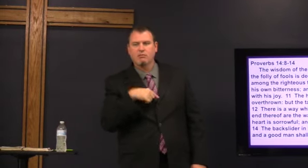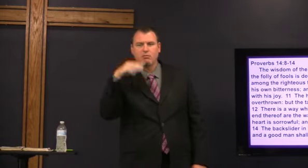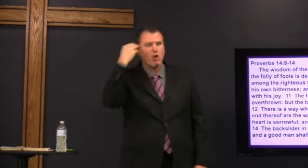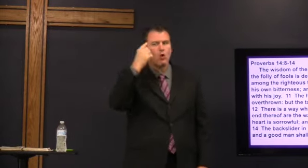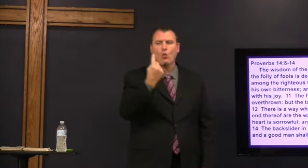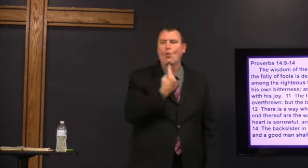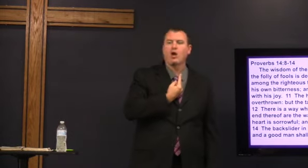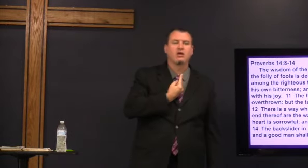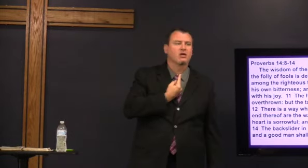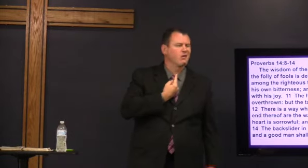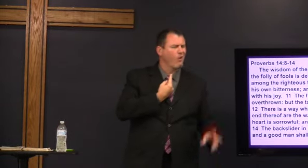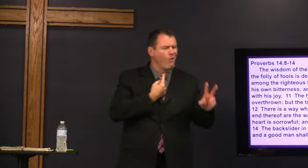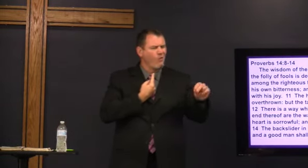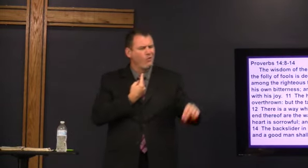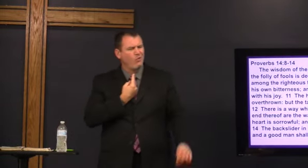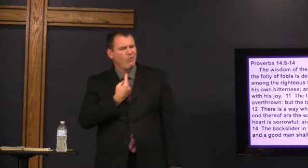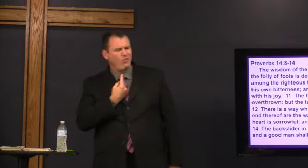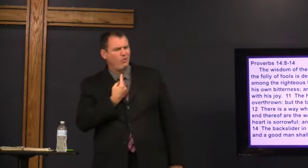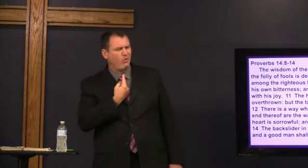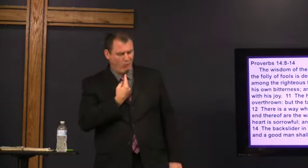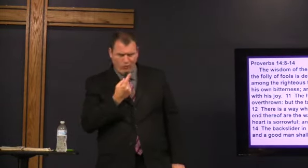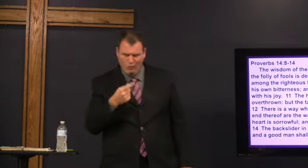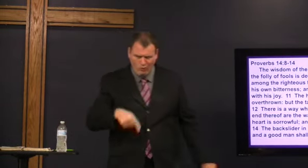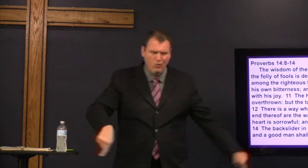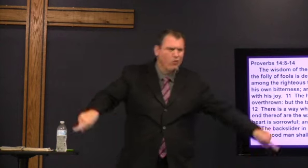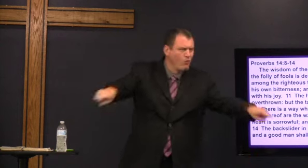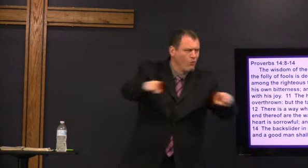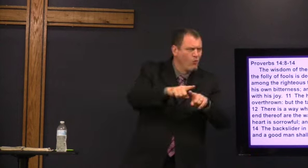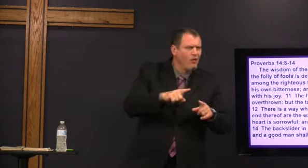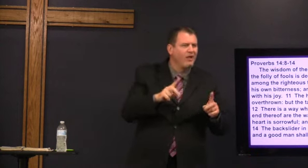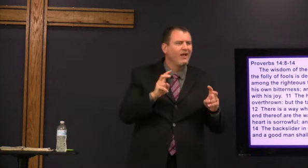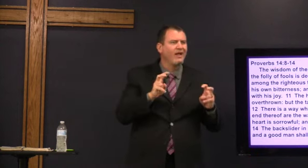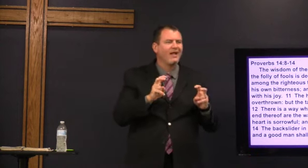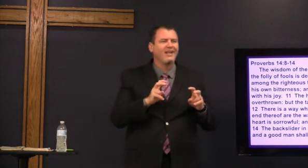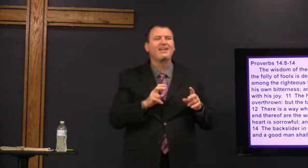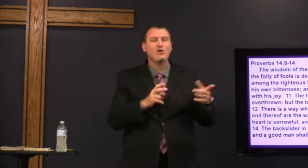Right, I'm the only one who's the Son of God. No, we all.